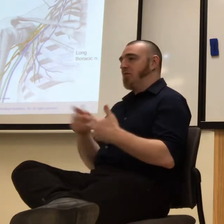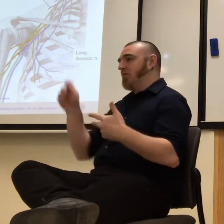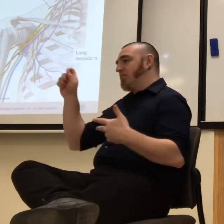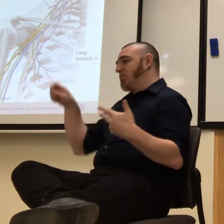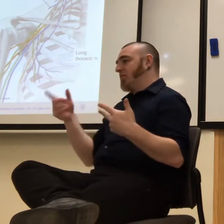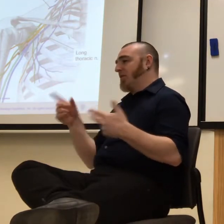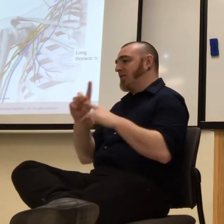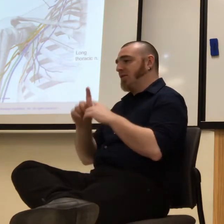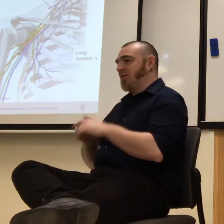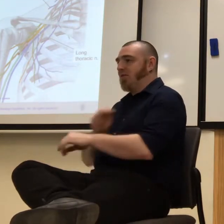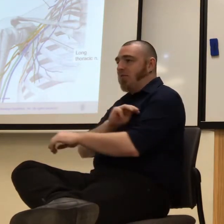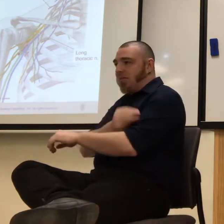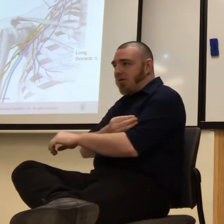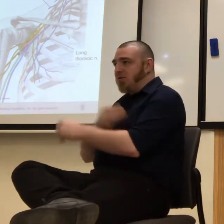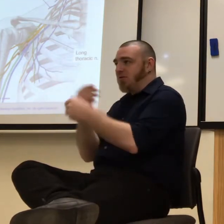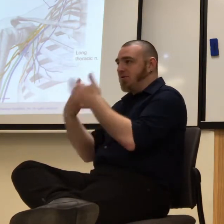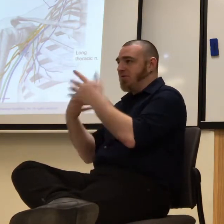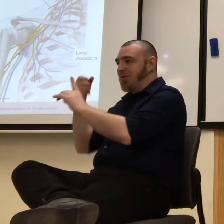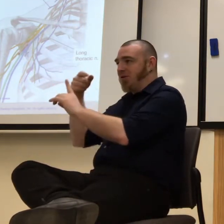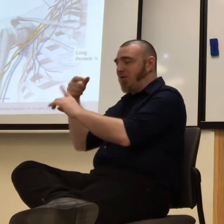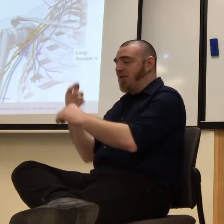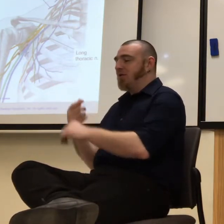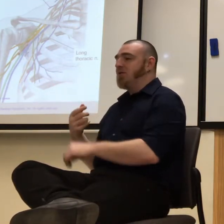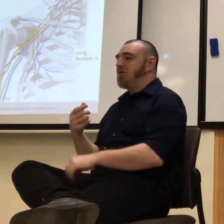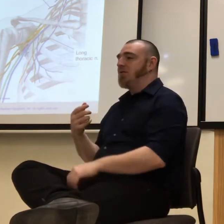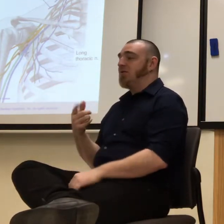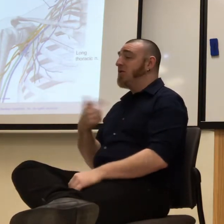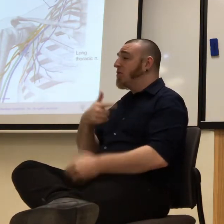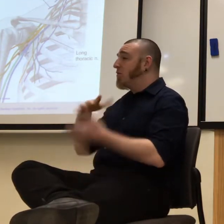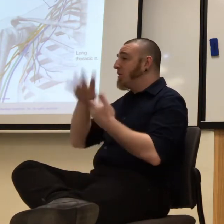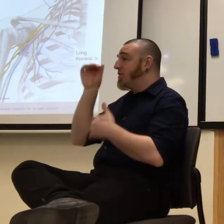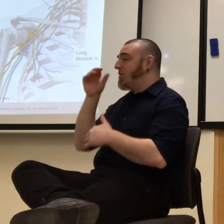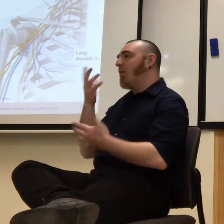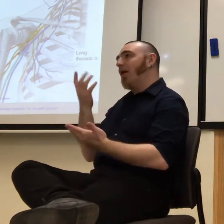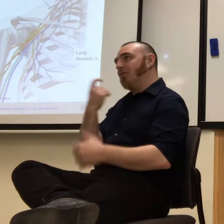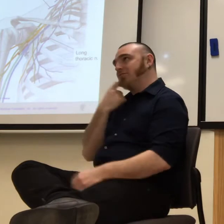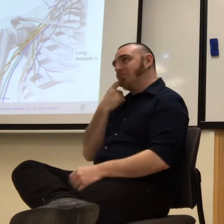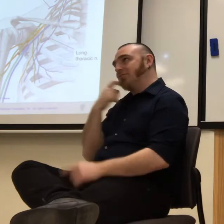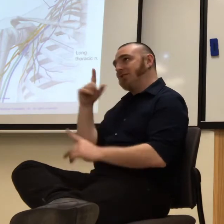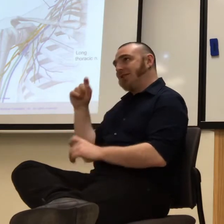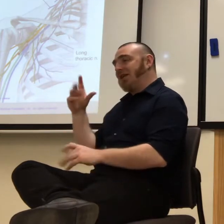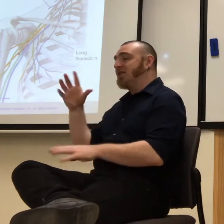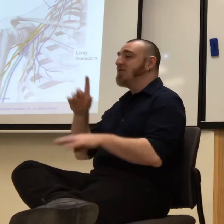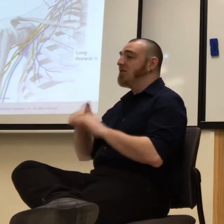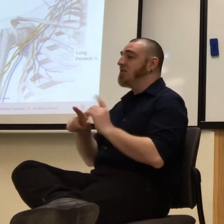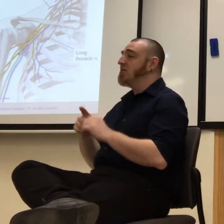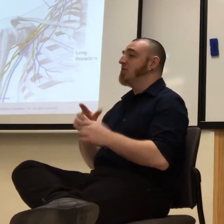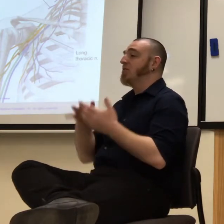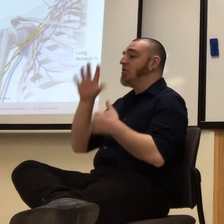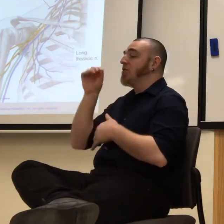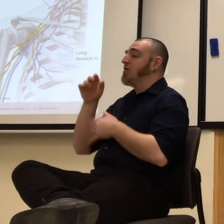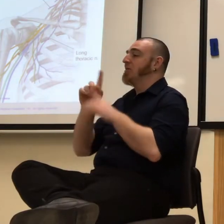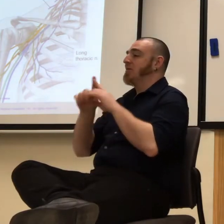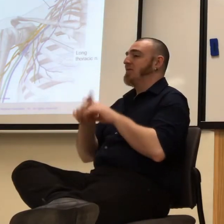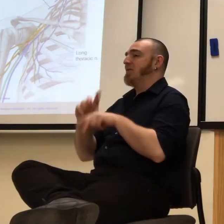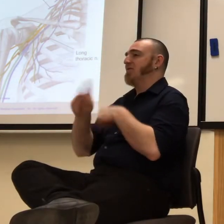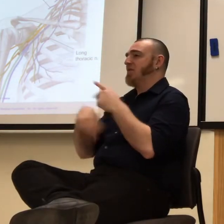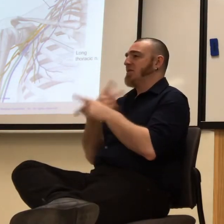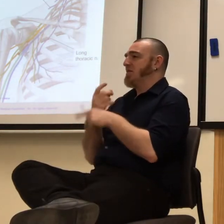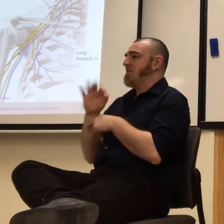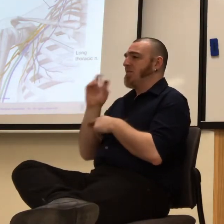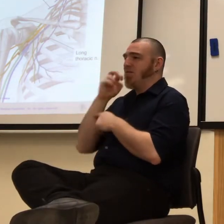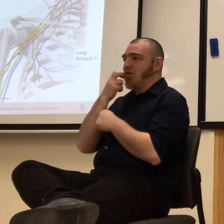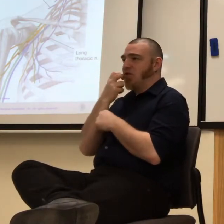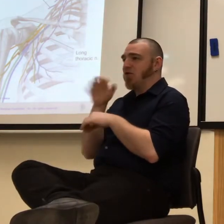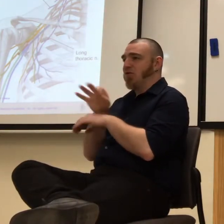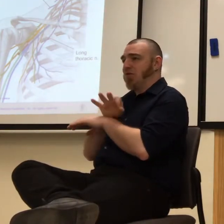And we learned, well, it was the last test, the different types of nerve function. We